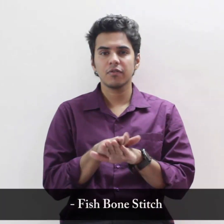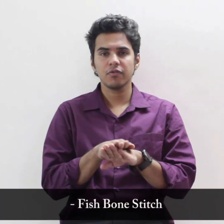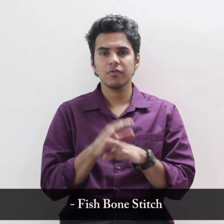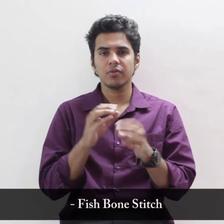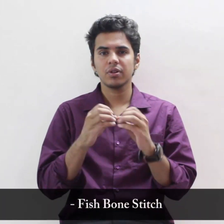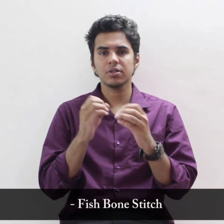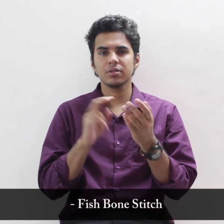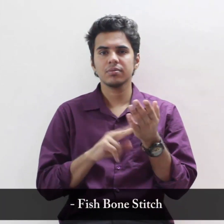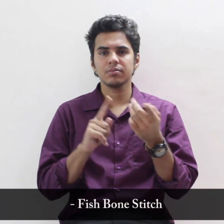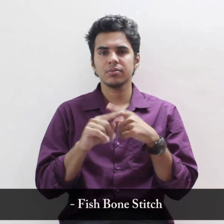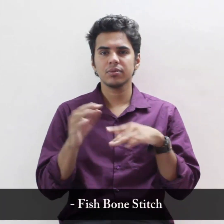Fishbone stitch.